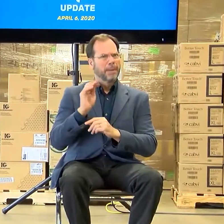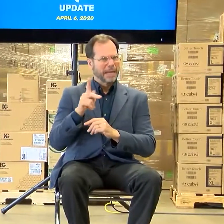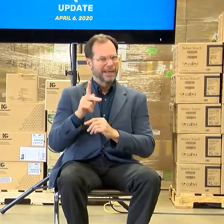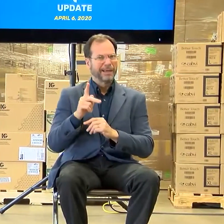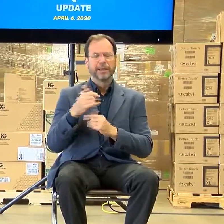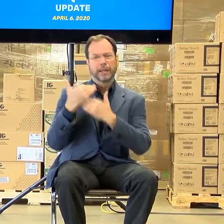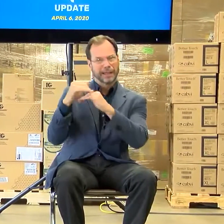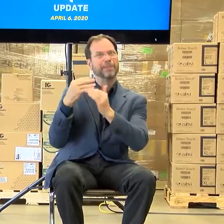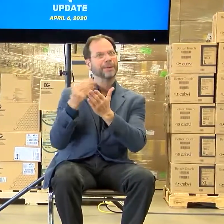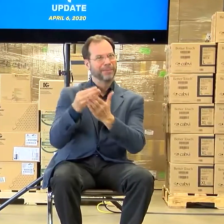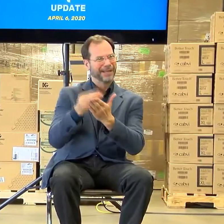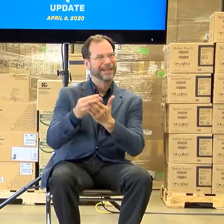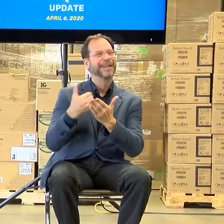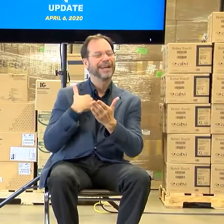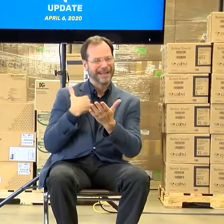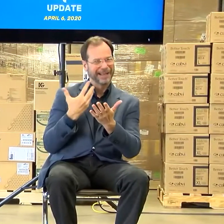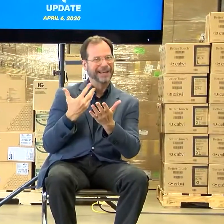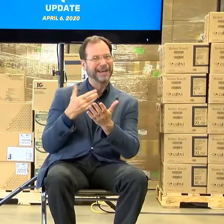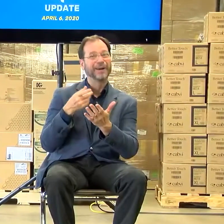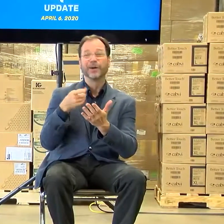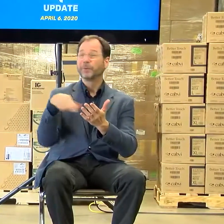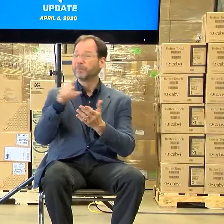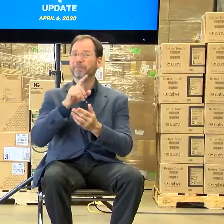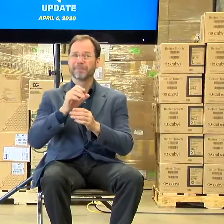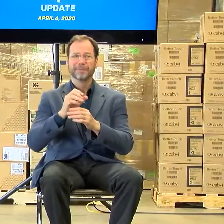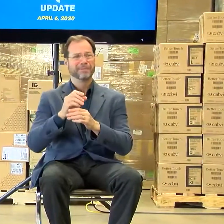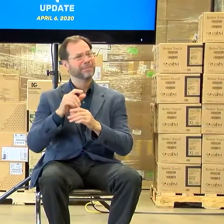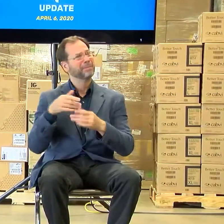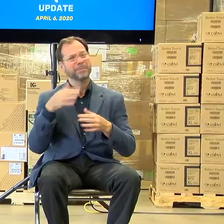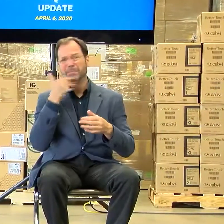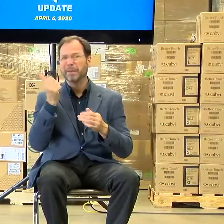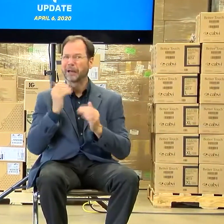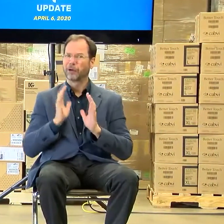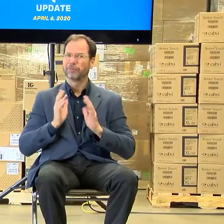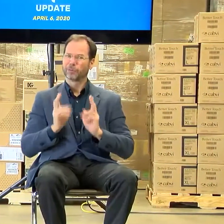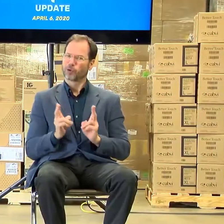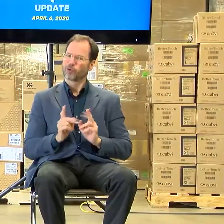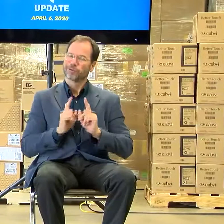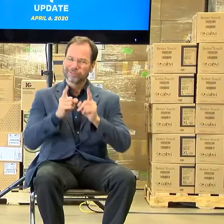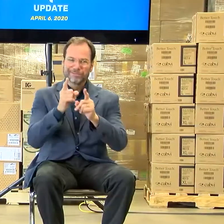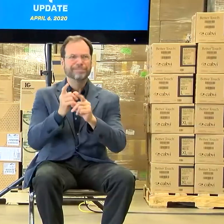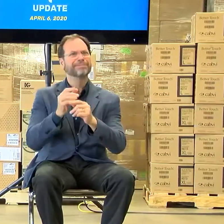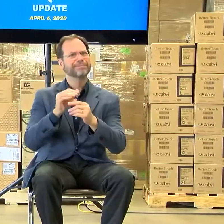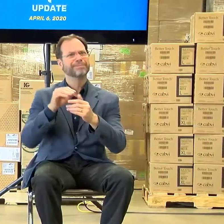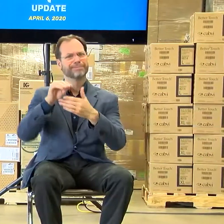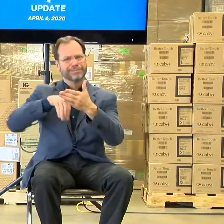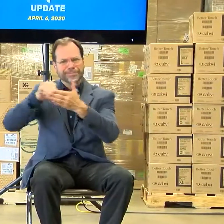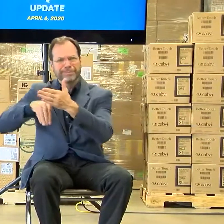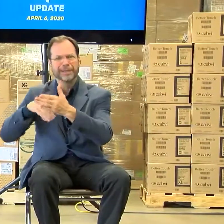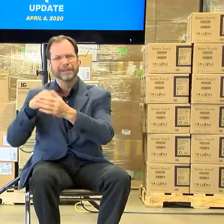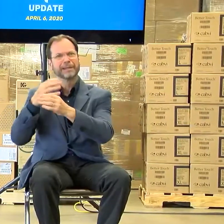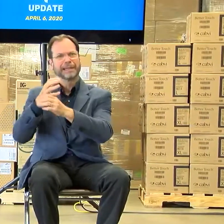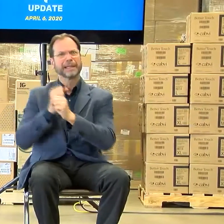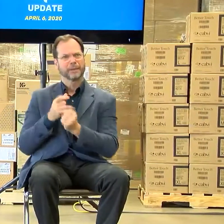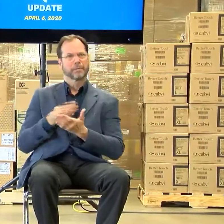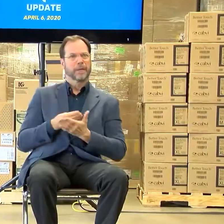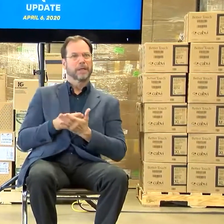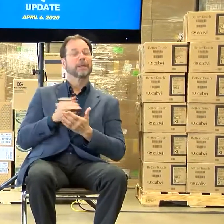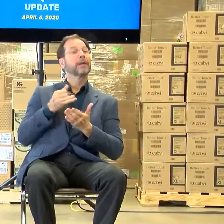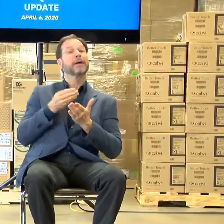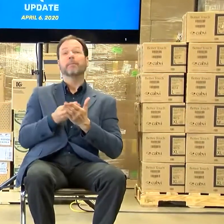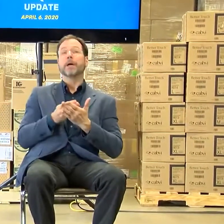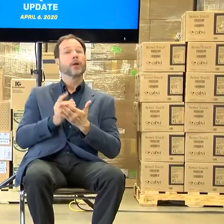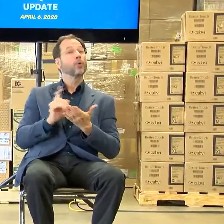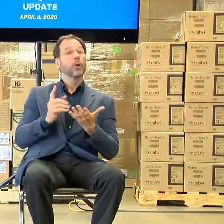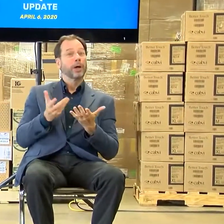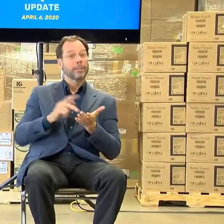of money that's available, and you need to make sure that you get in line so that you will be able to access this money. The money that we're talking about is